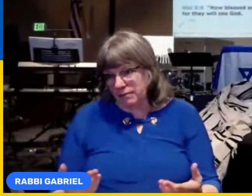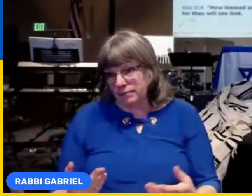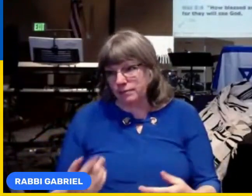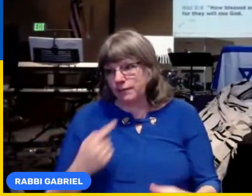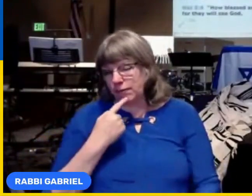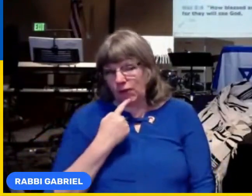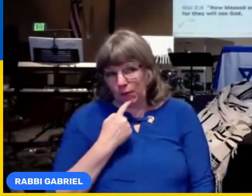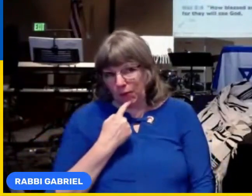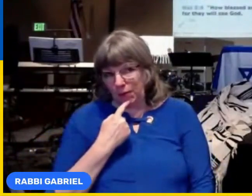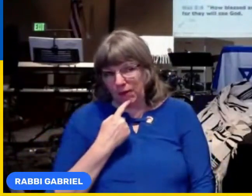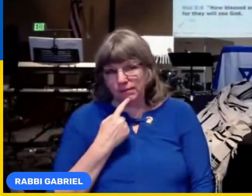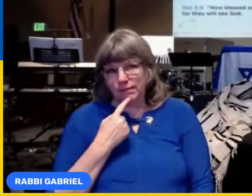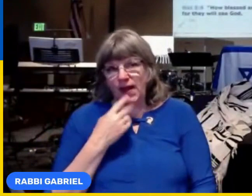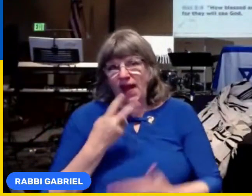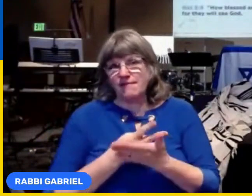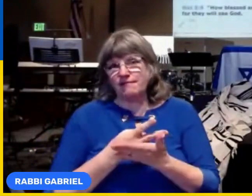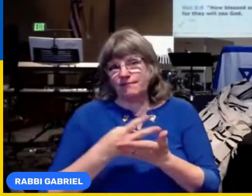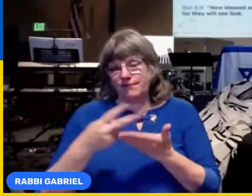failures,